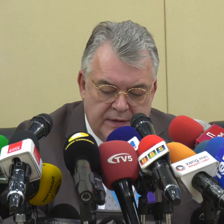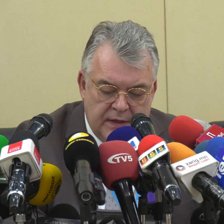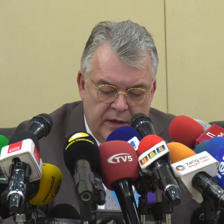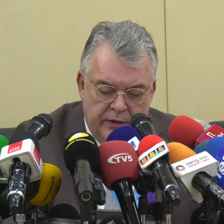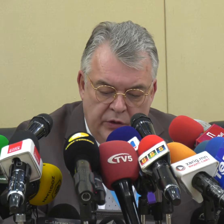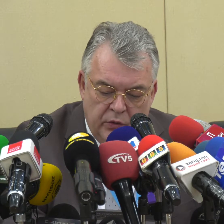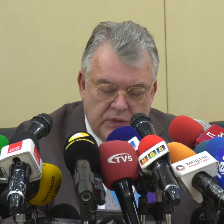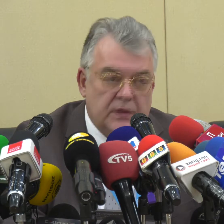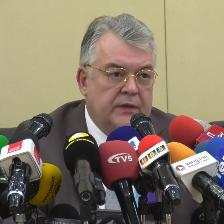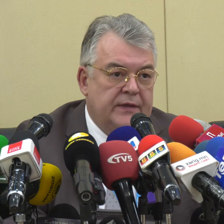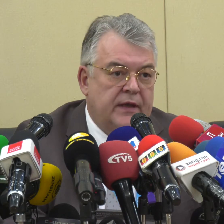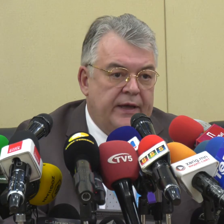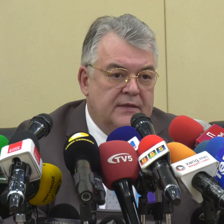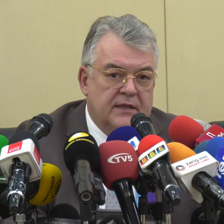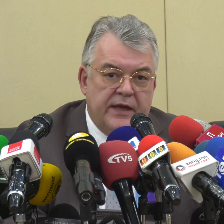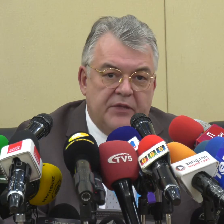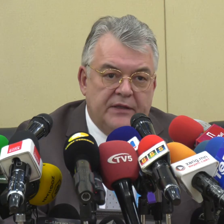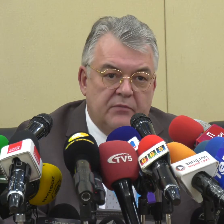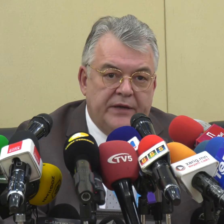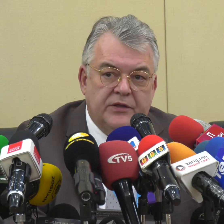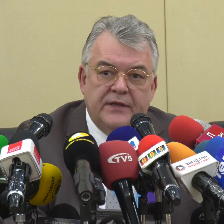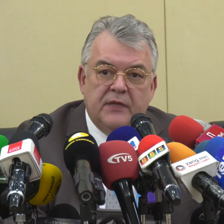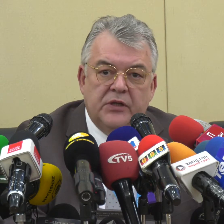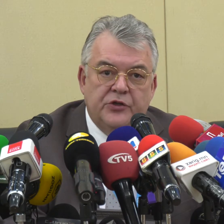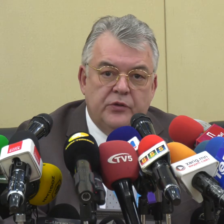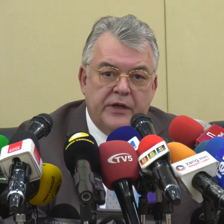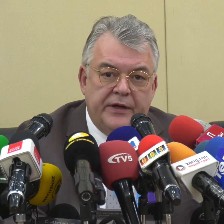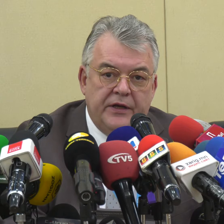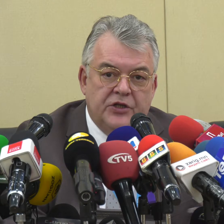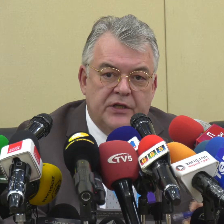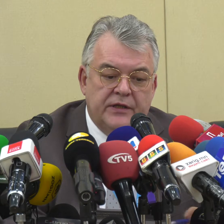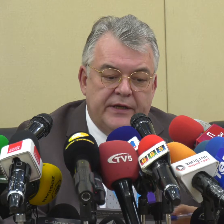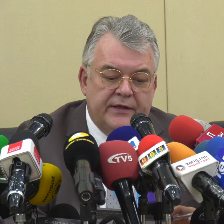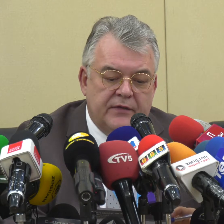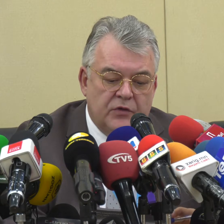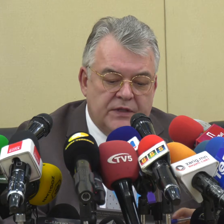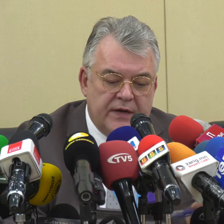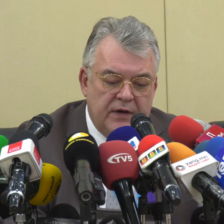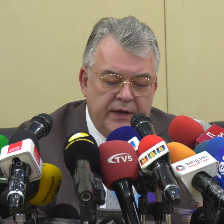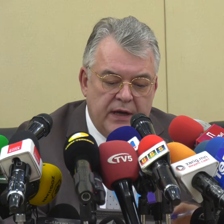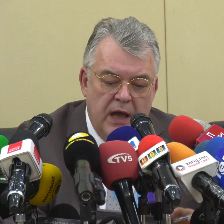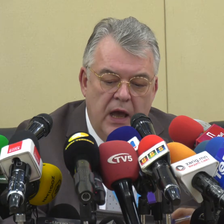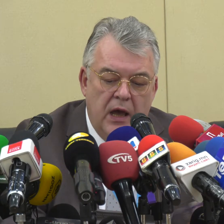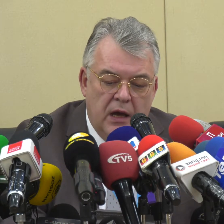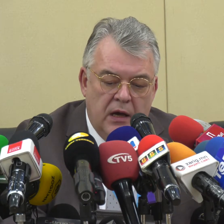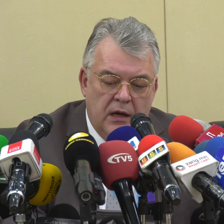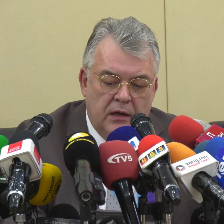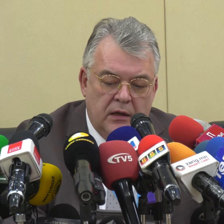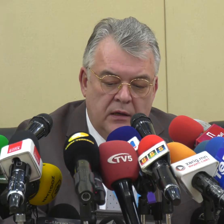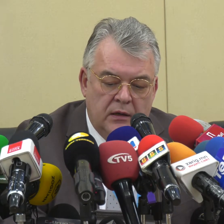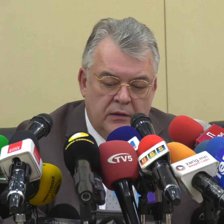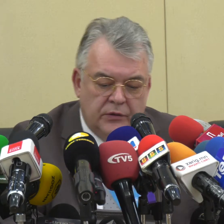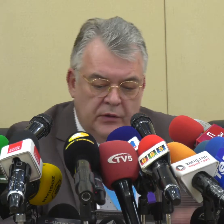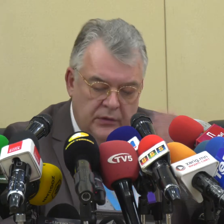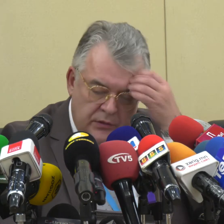What is news that I yesterday updated by the WHO regional director was traveling